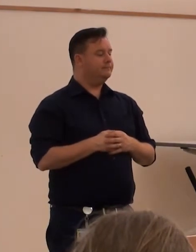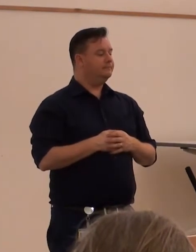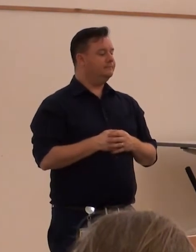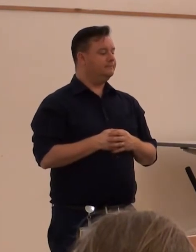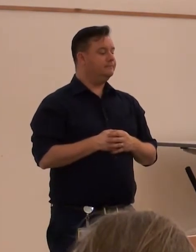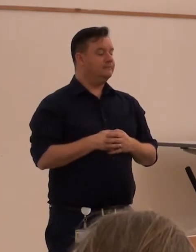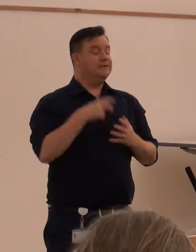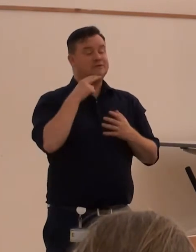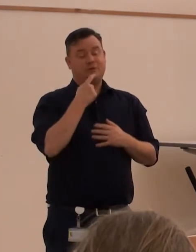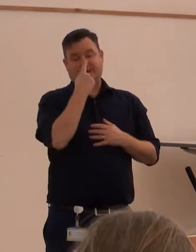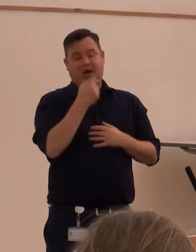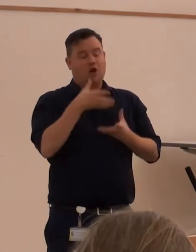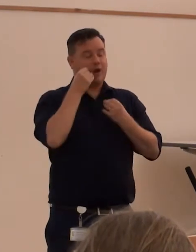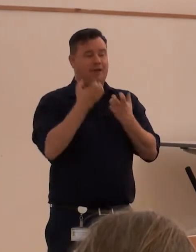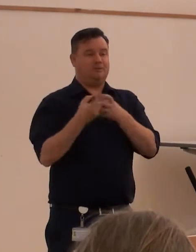say